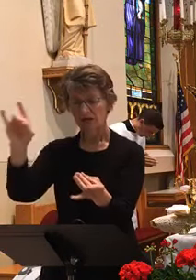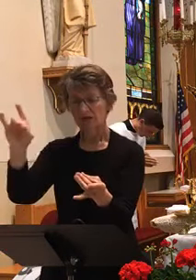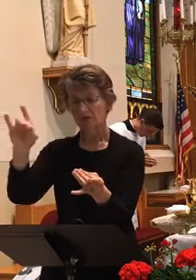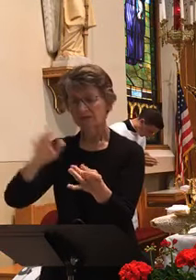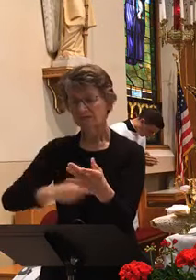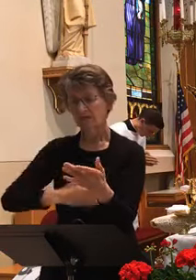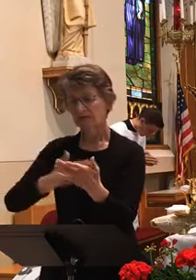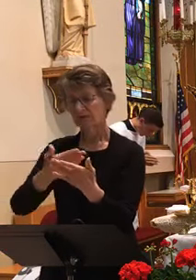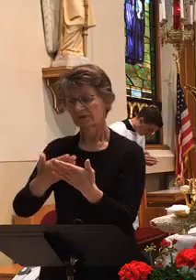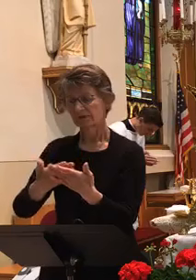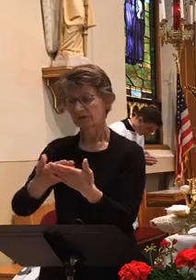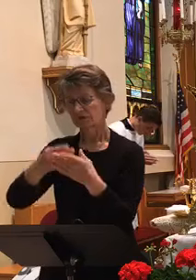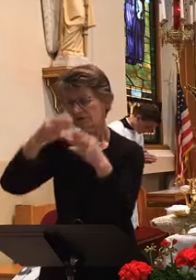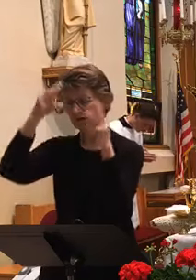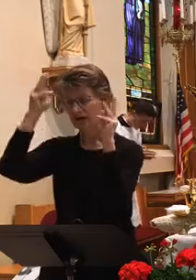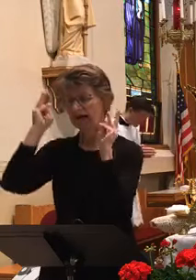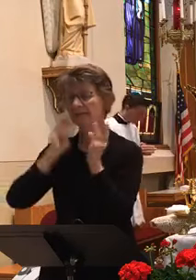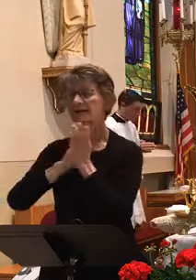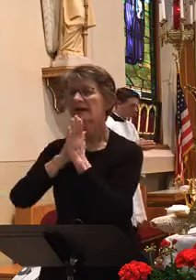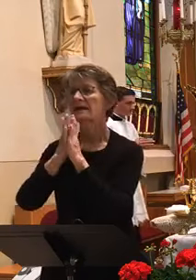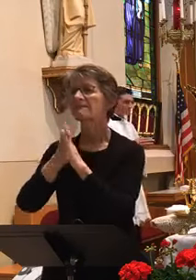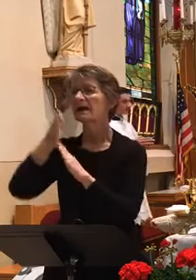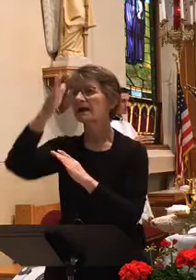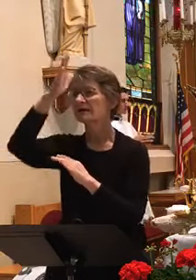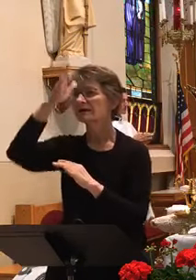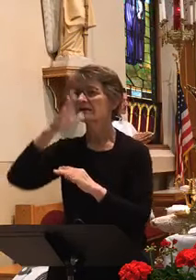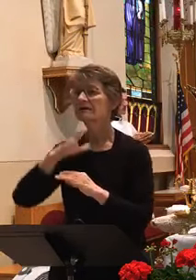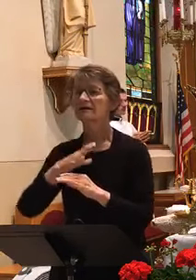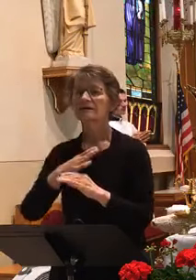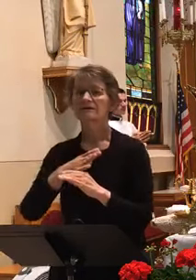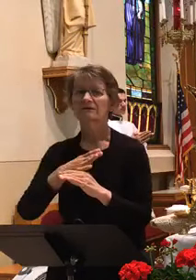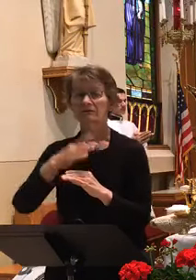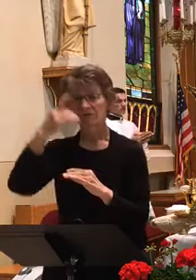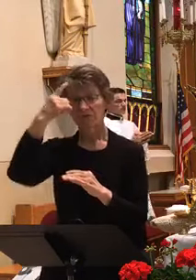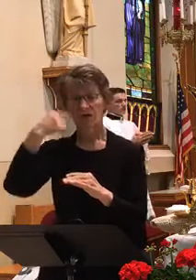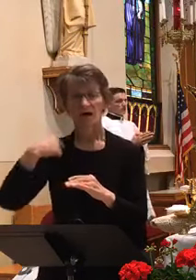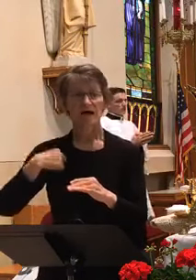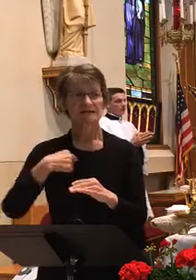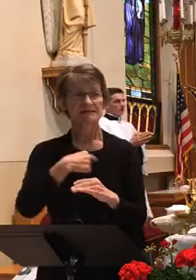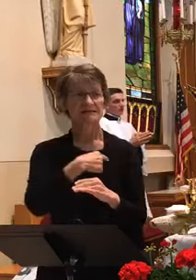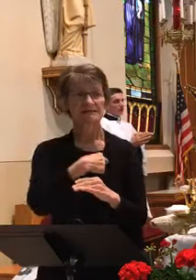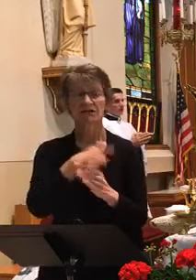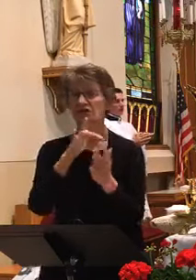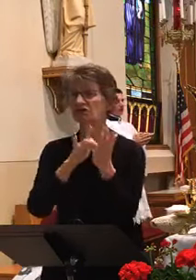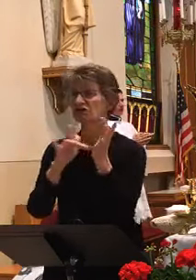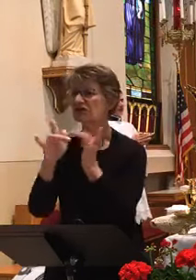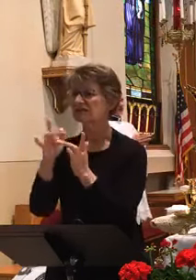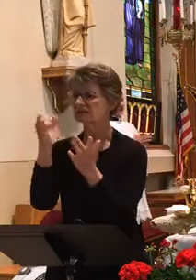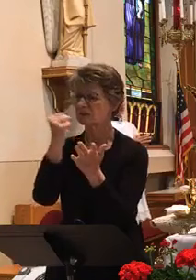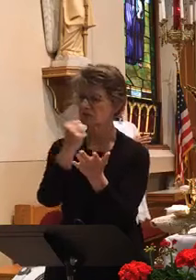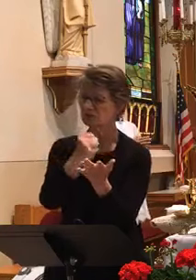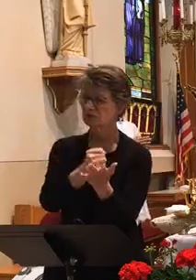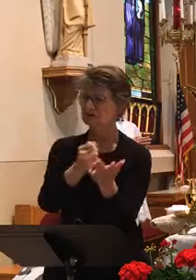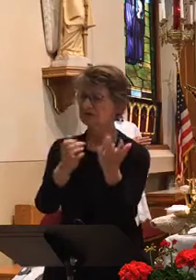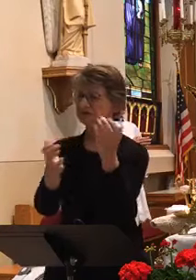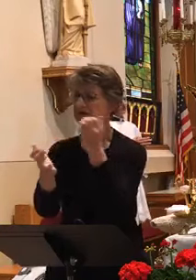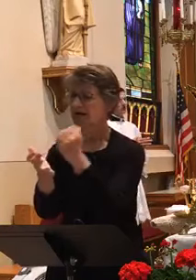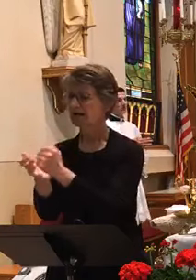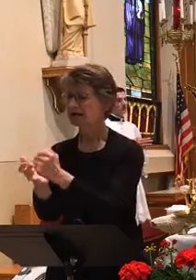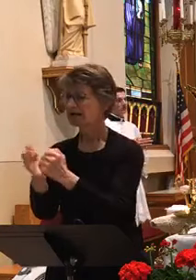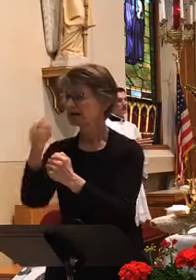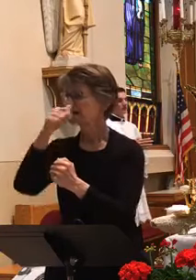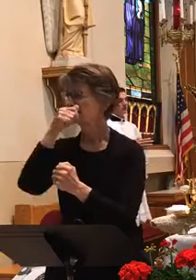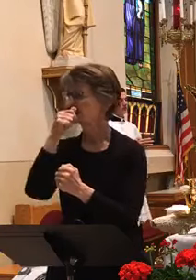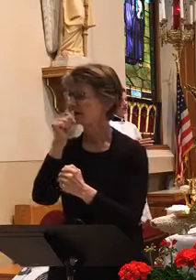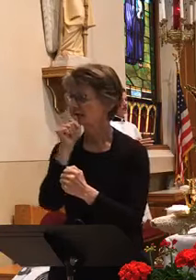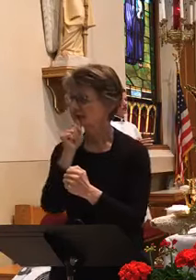was incarnate of the Virgin Mary and became man. For our sake he was crucified under Pontius Pilate.